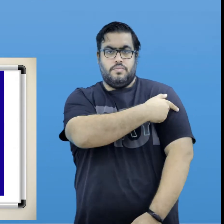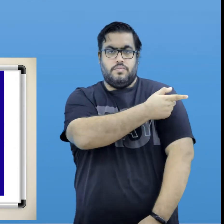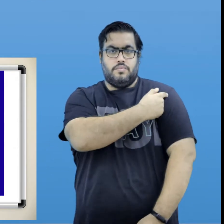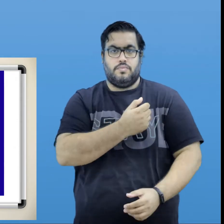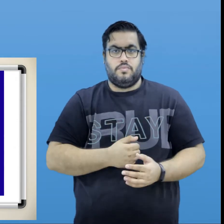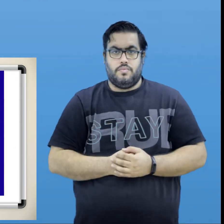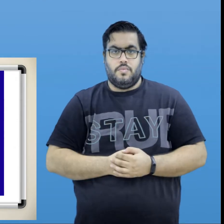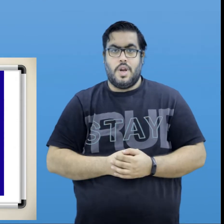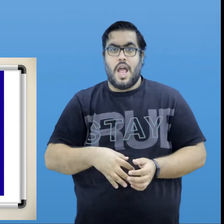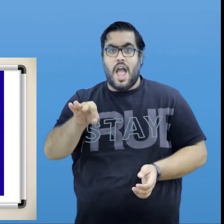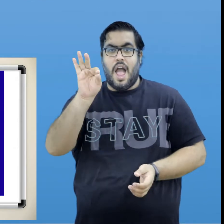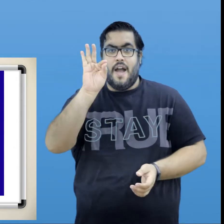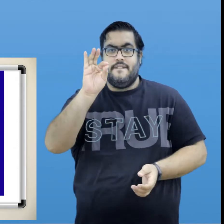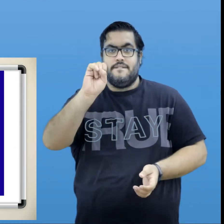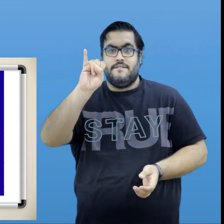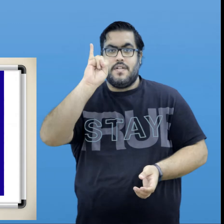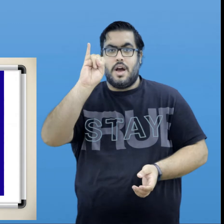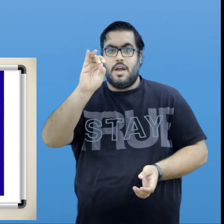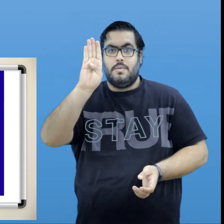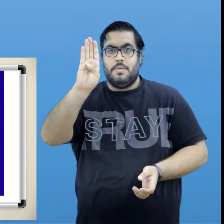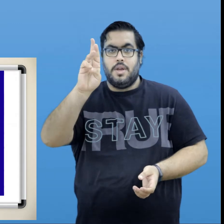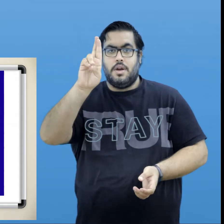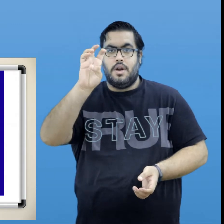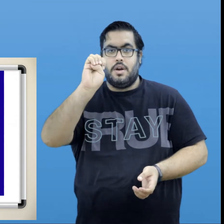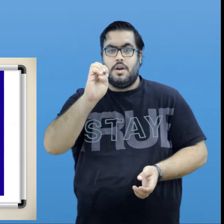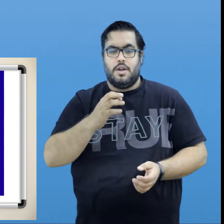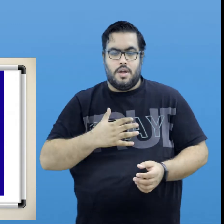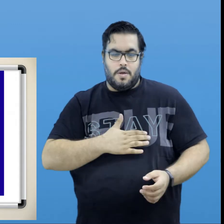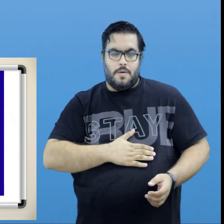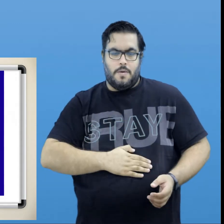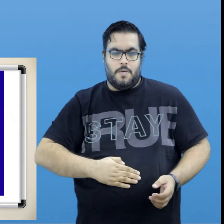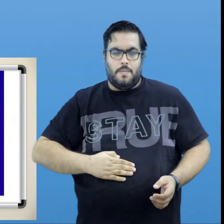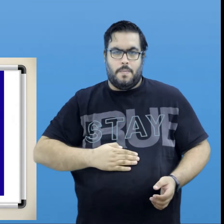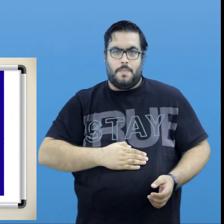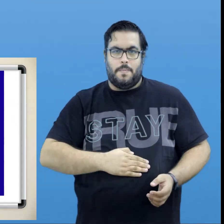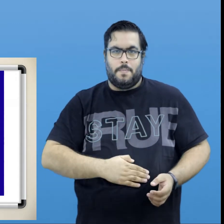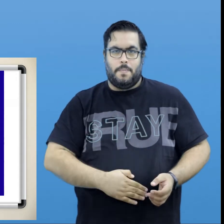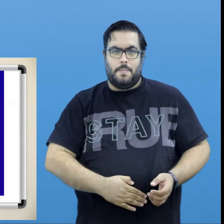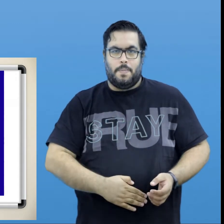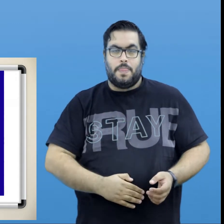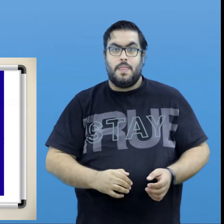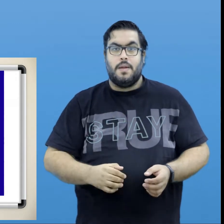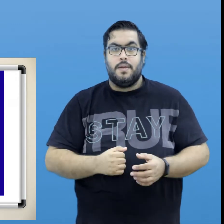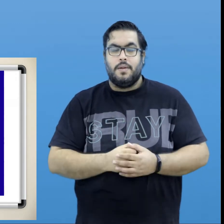when it comes to fiber, you need to have a recommended daily usage, an RDA or allowance.